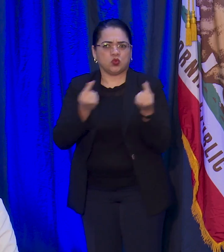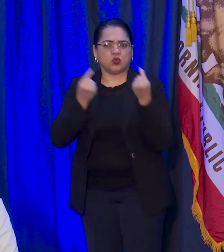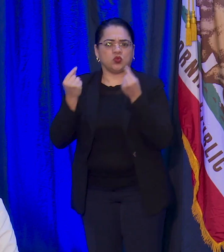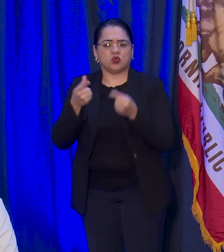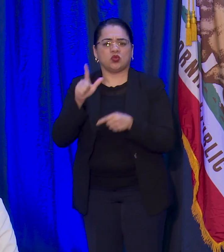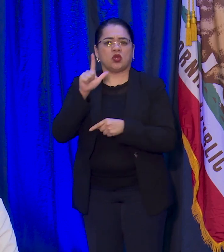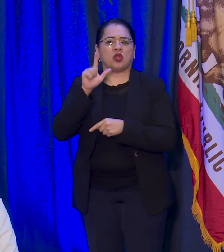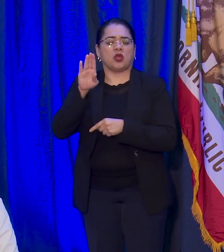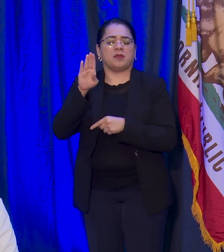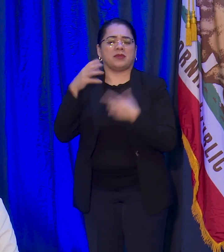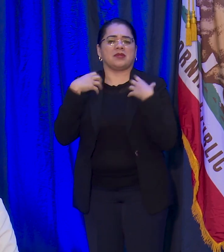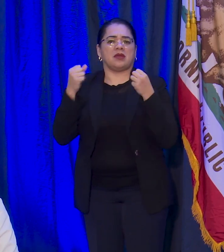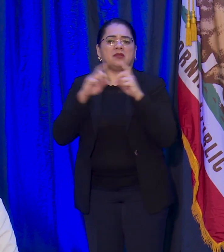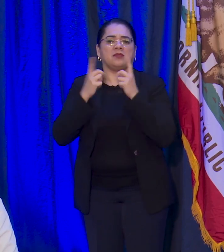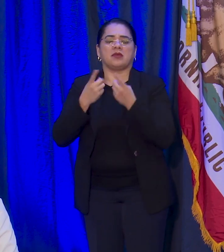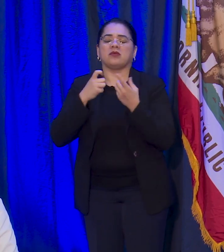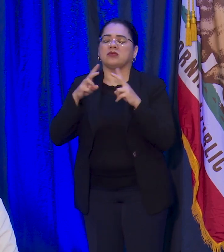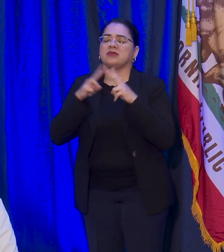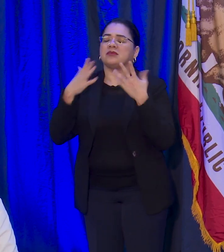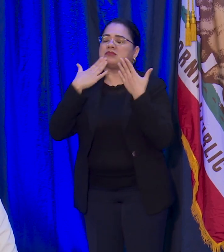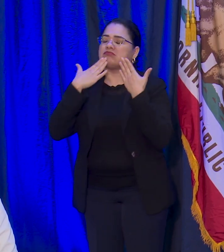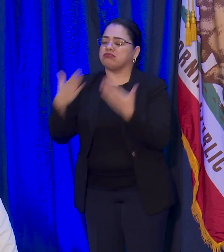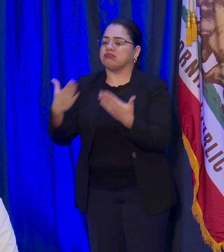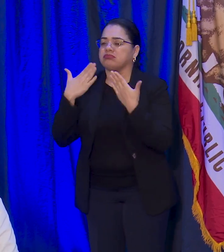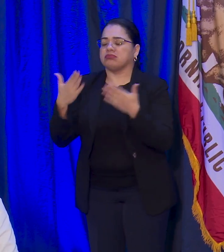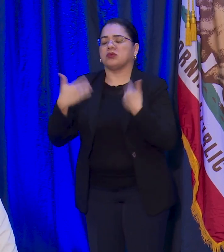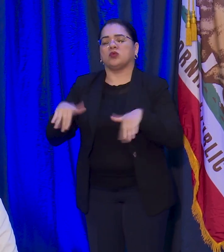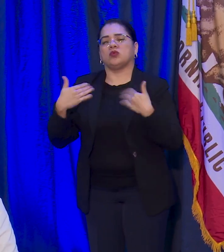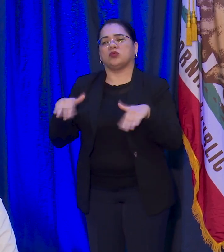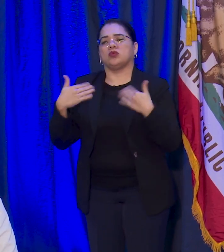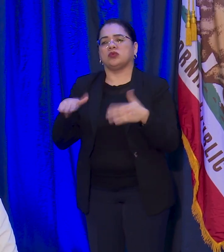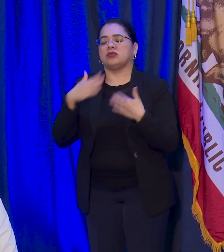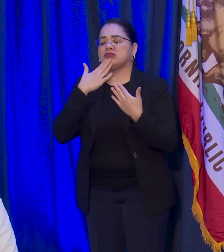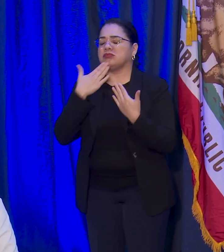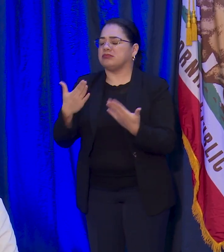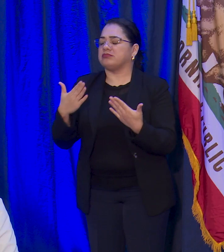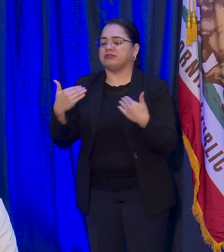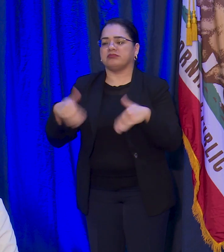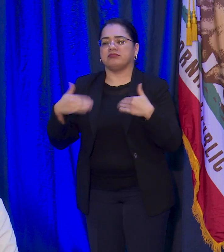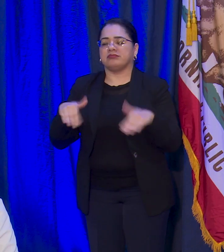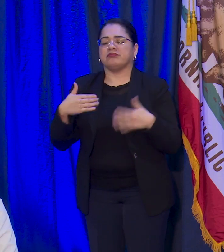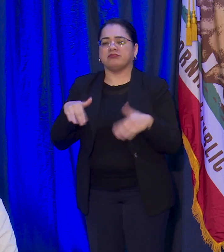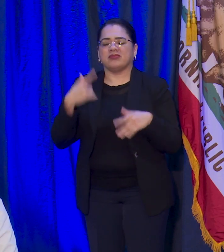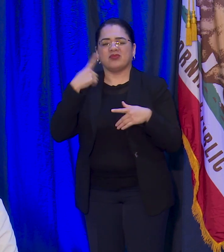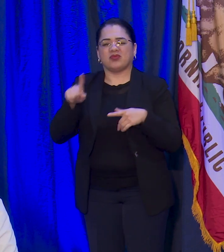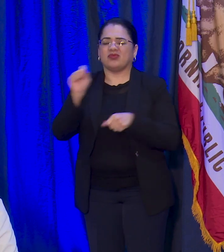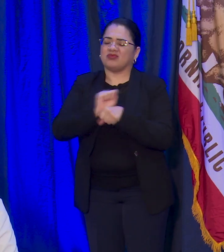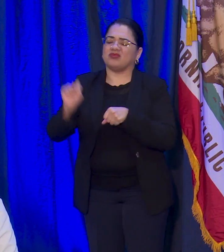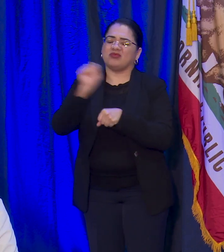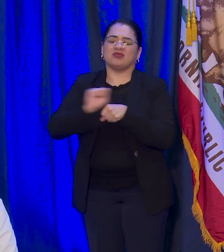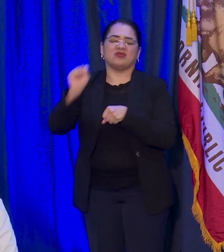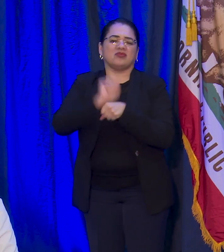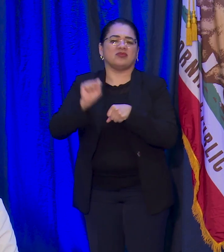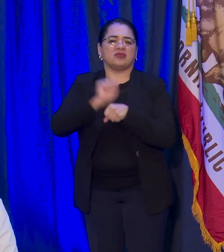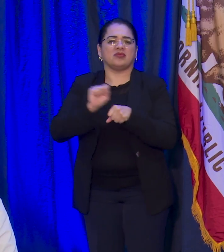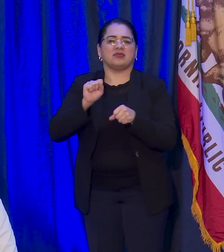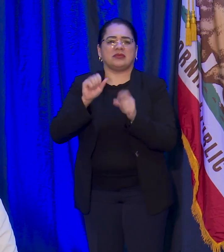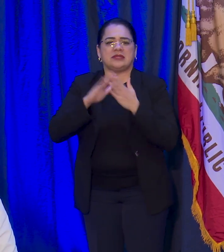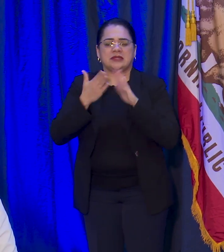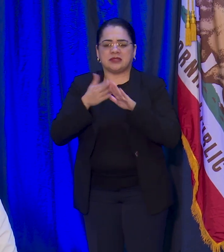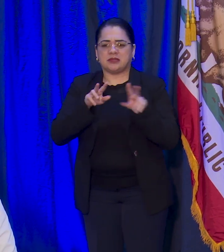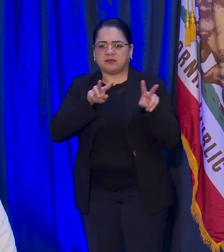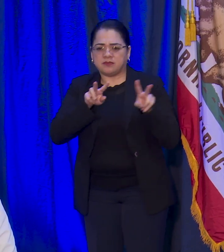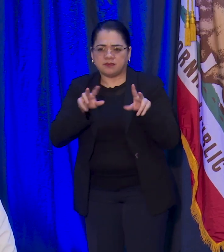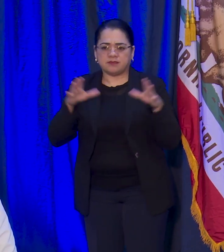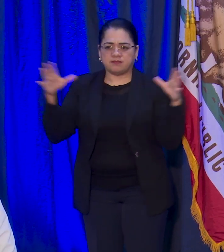Department. And we're very, very grateful to her work and the entire team's work across the city. And we'll also have,